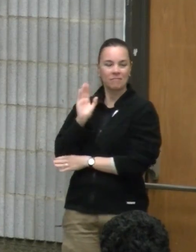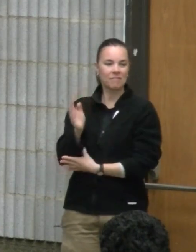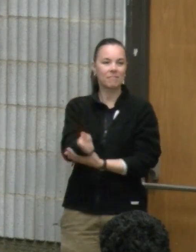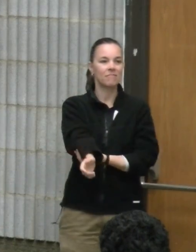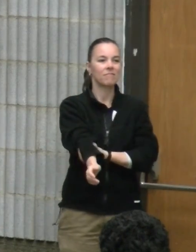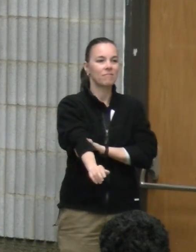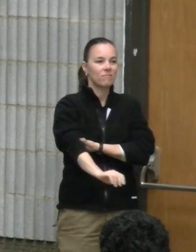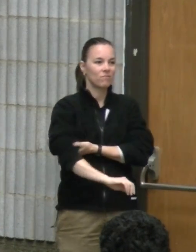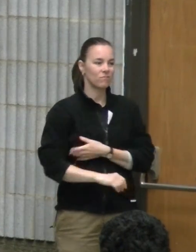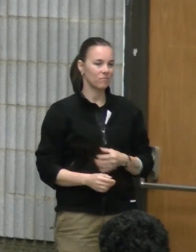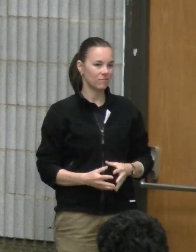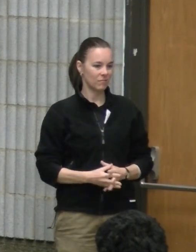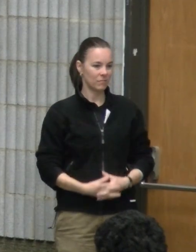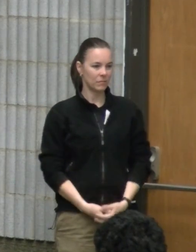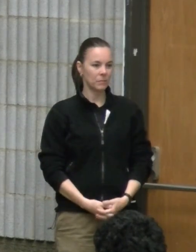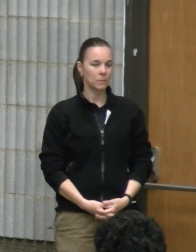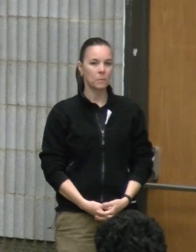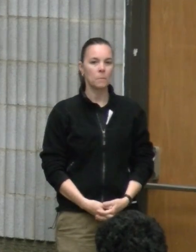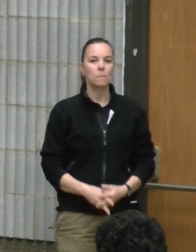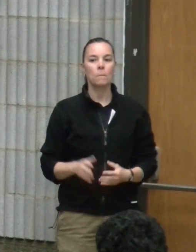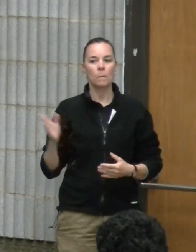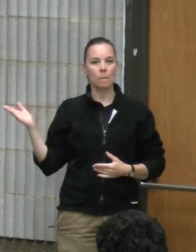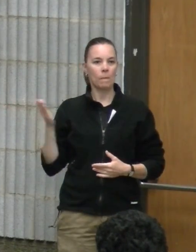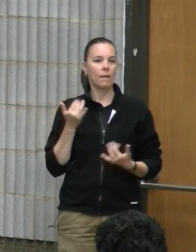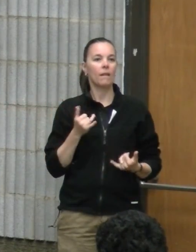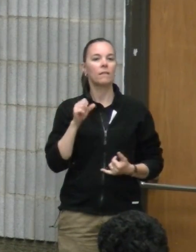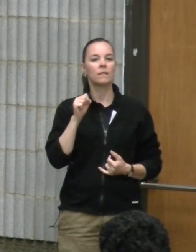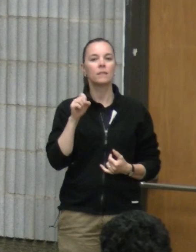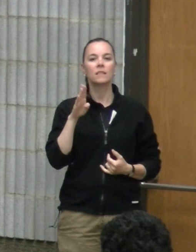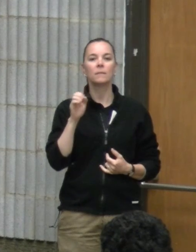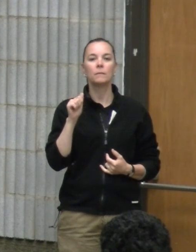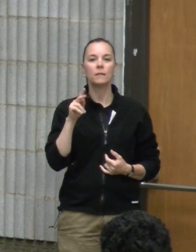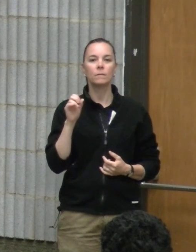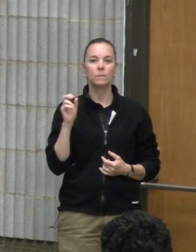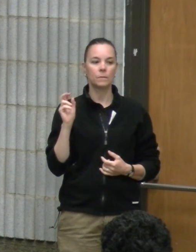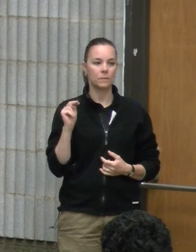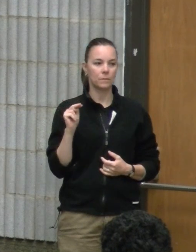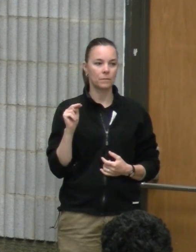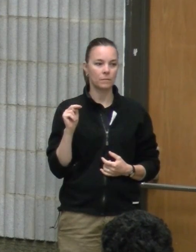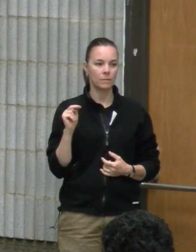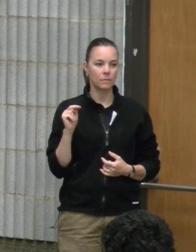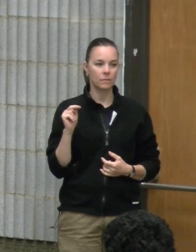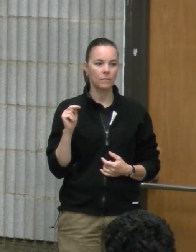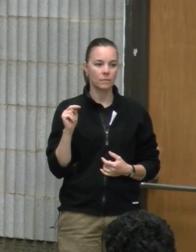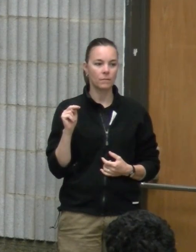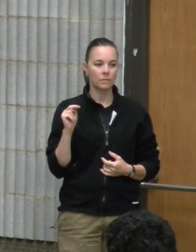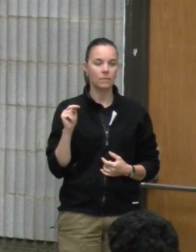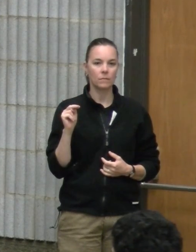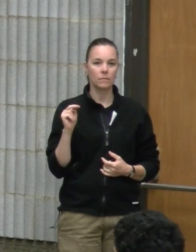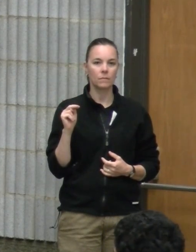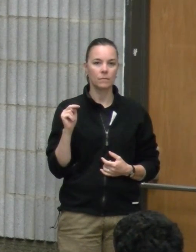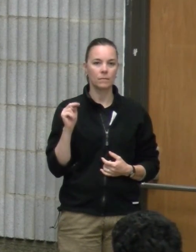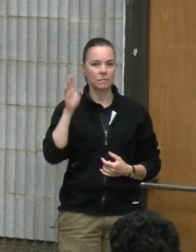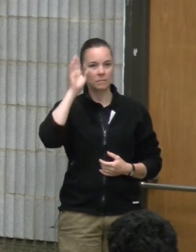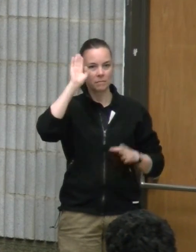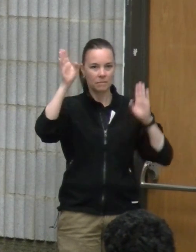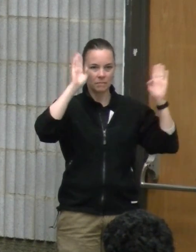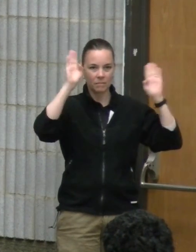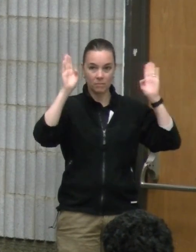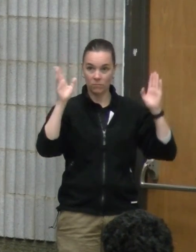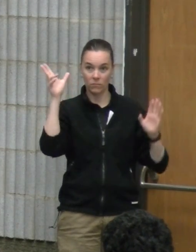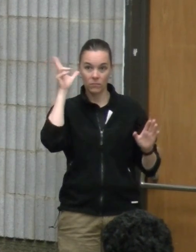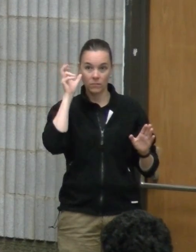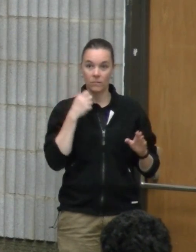So, Sebastian's going to read a thing. Cool. Hey. I will, don't worry. Hey, can you hear